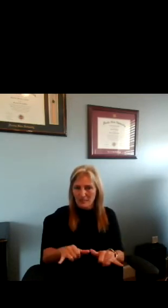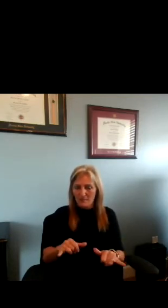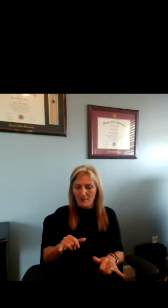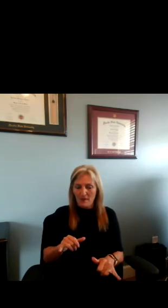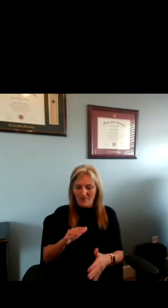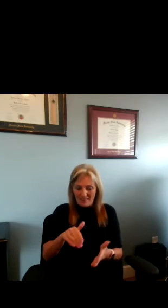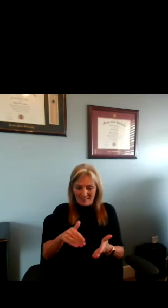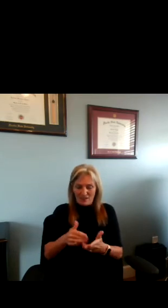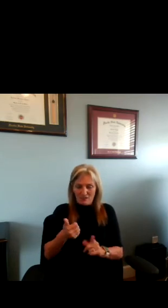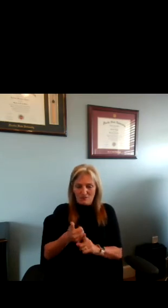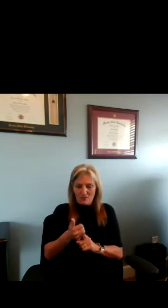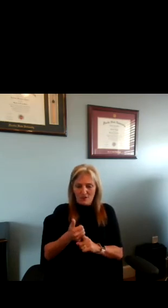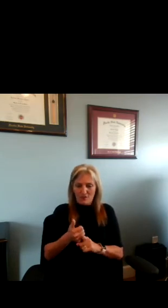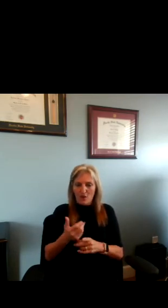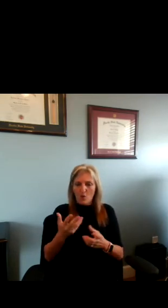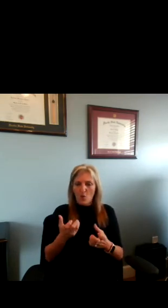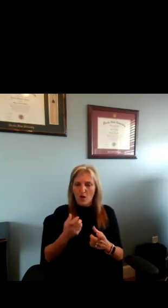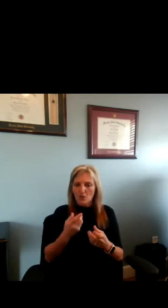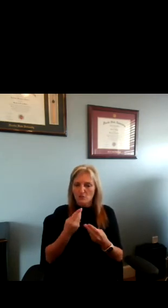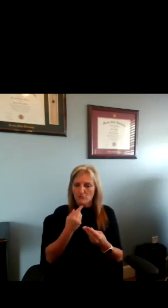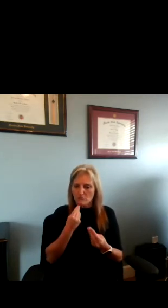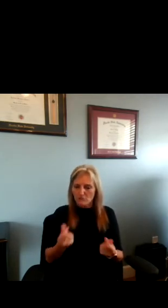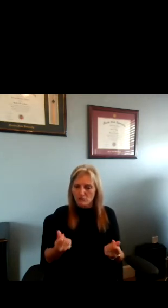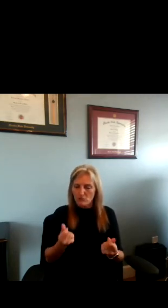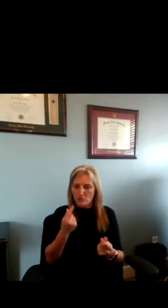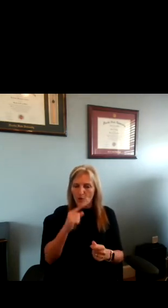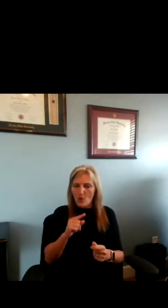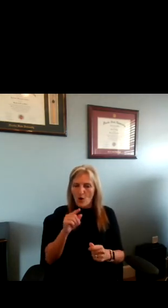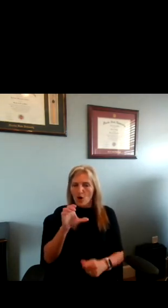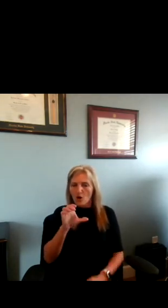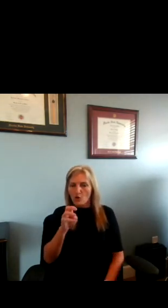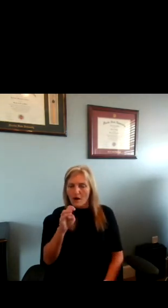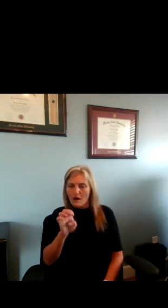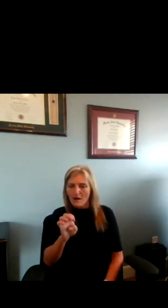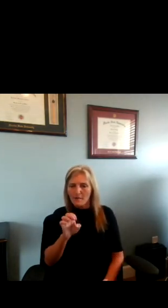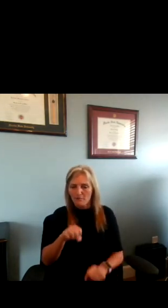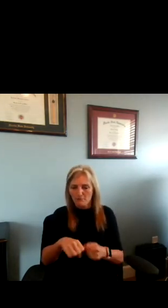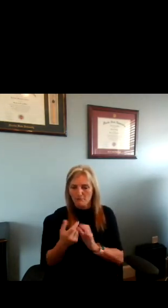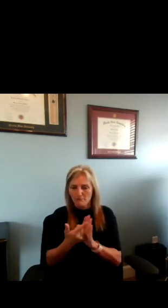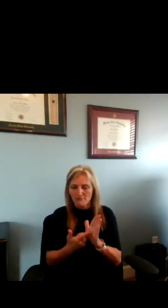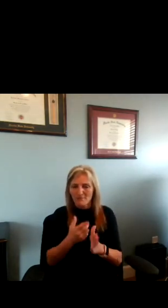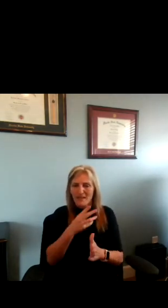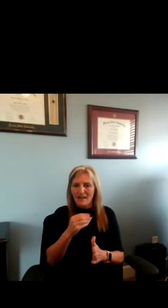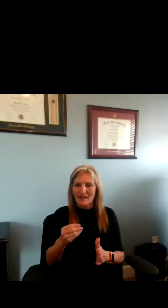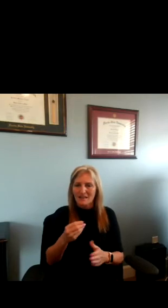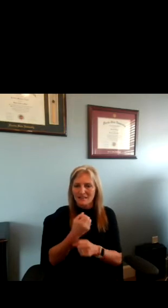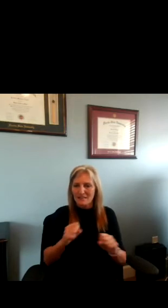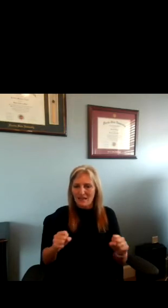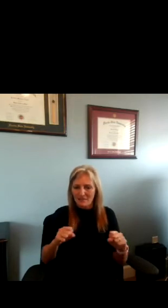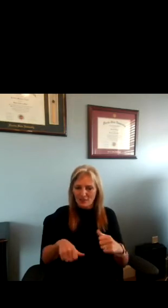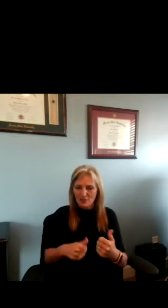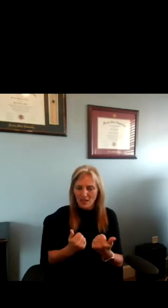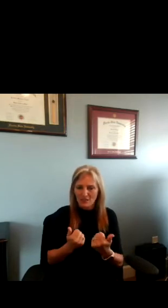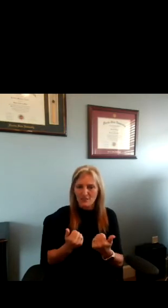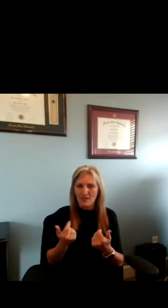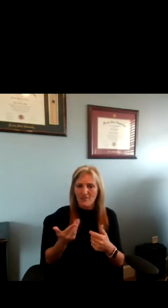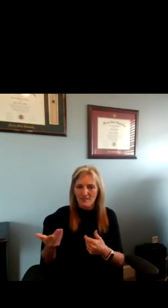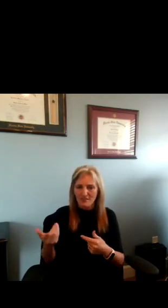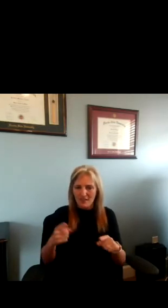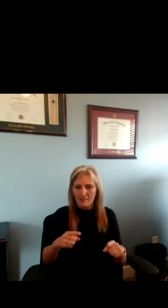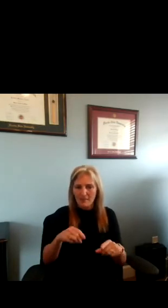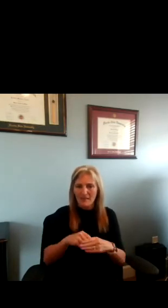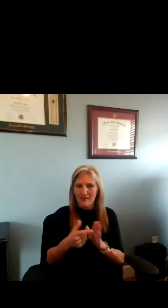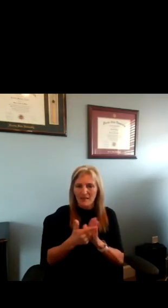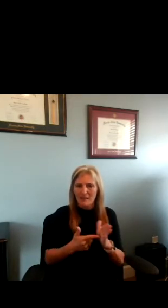inform solutions to crime and safety challenges in the interest of promoting effectiveness in the criminal legal system, address